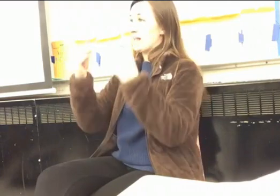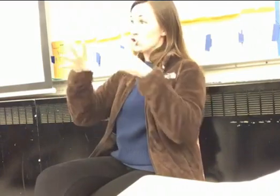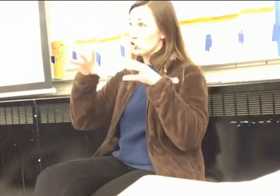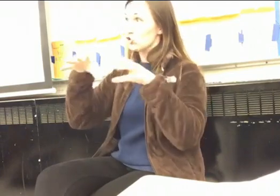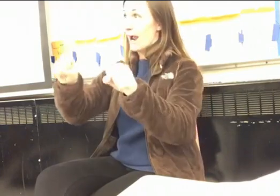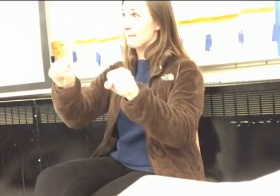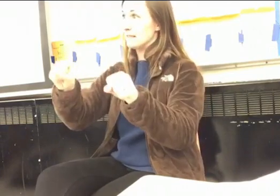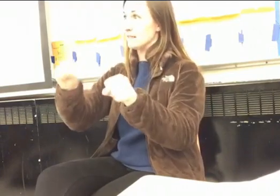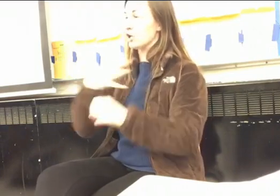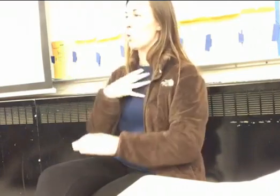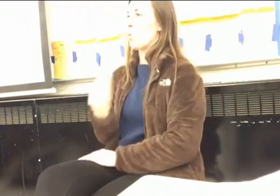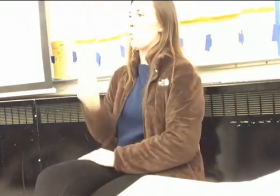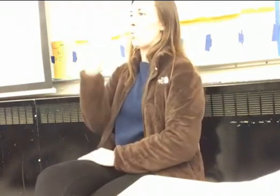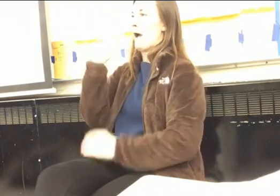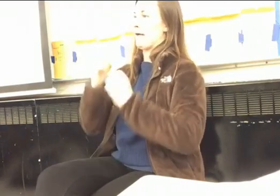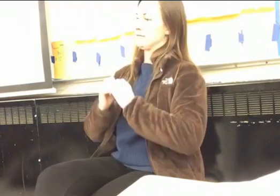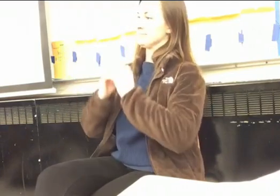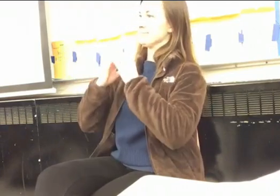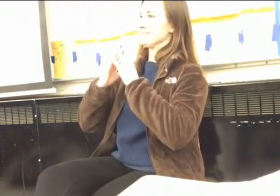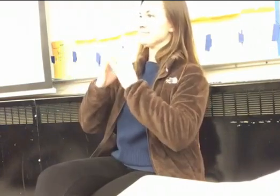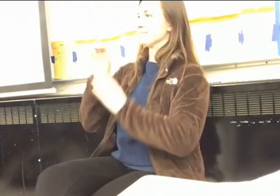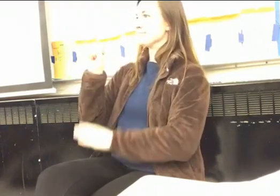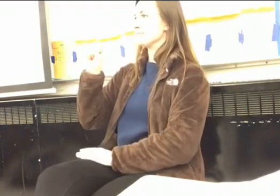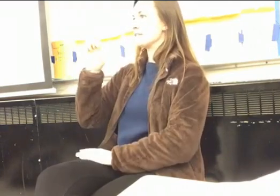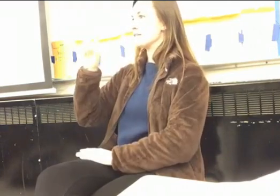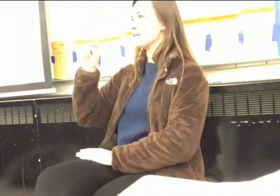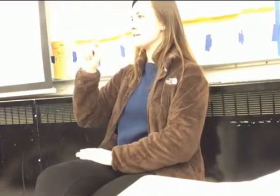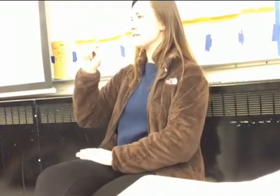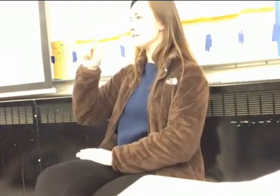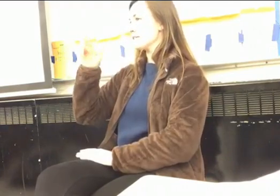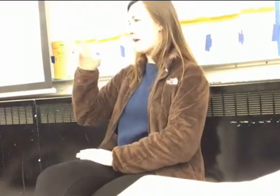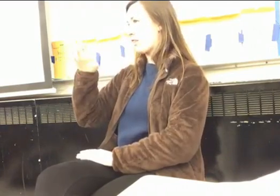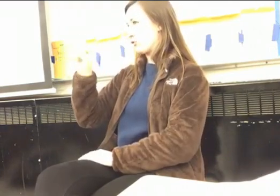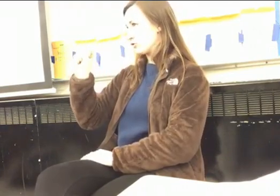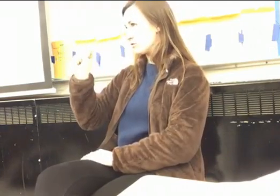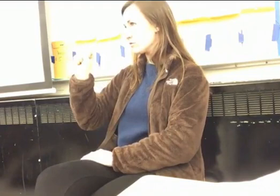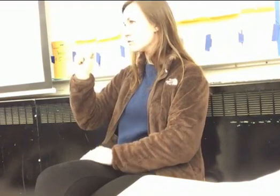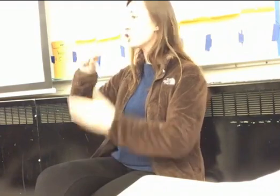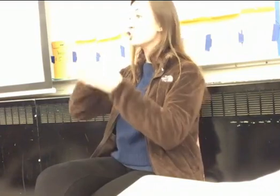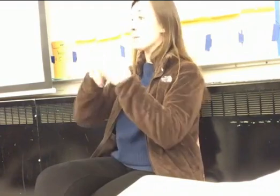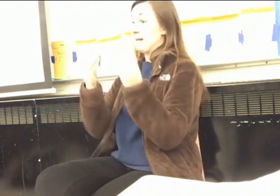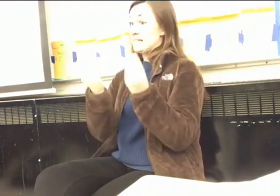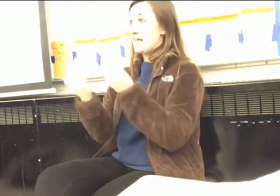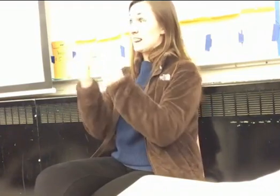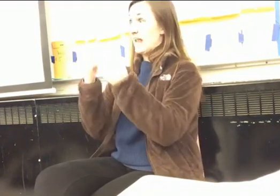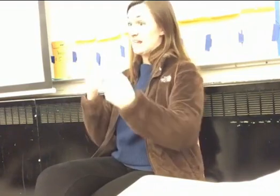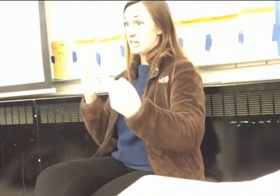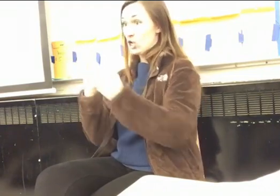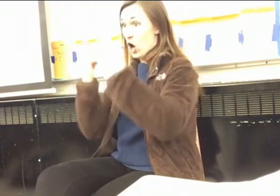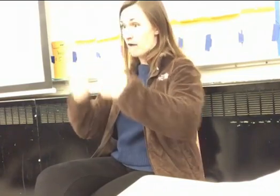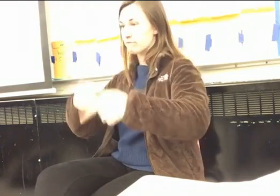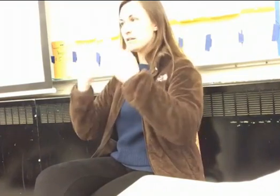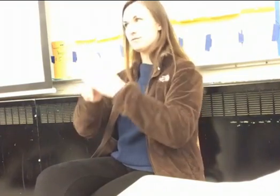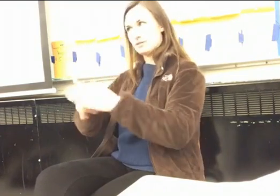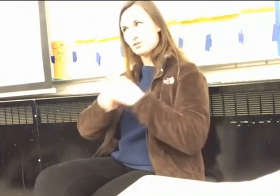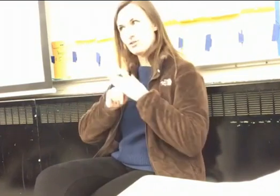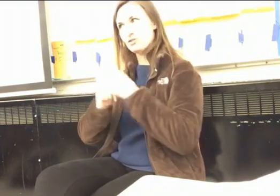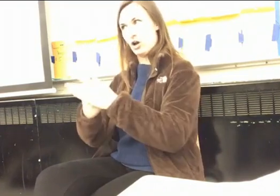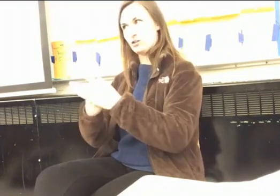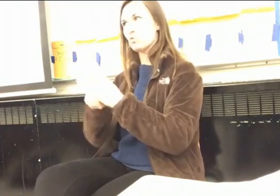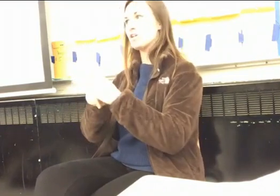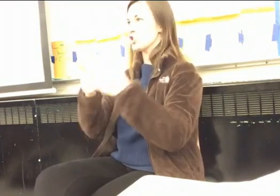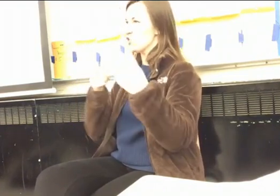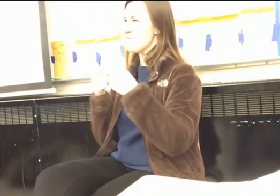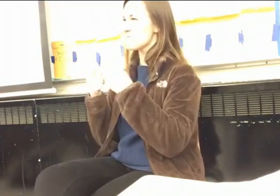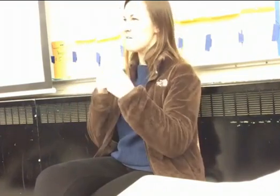As the United States begins to move west and land conflicts begin to occur, we start to have conflict over this